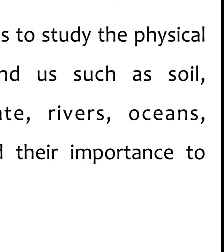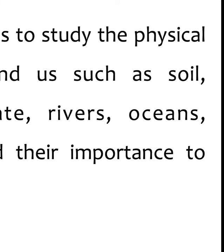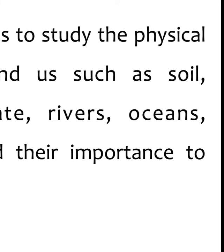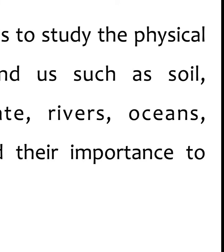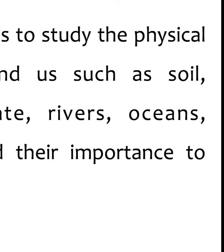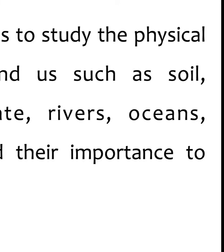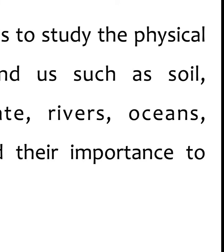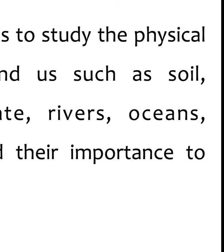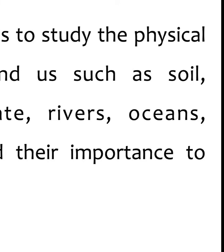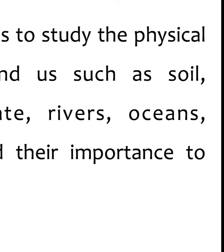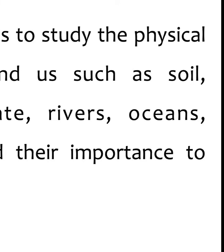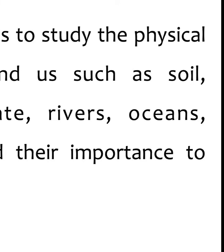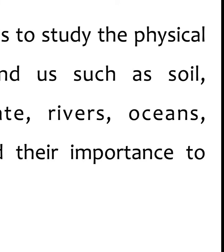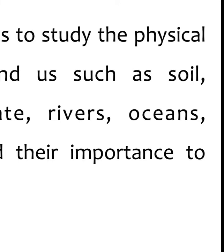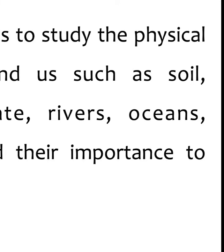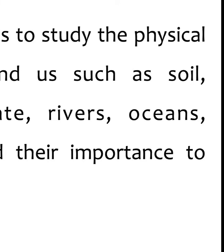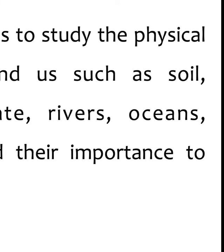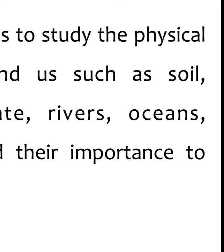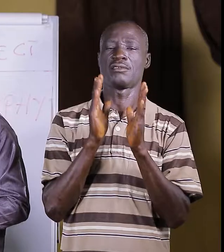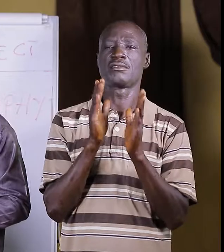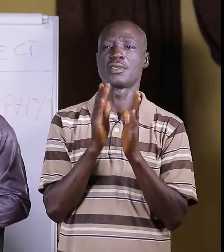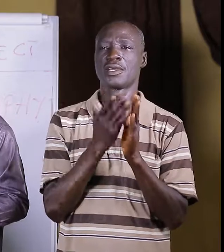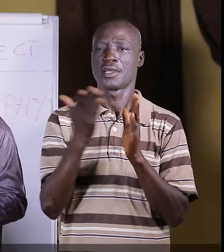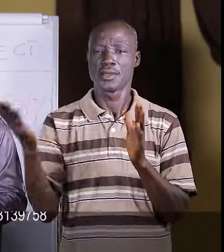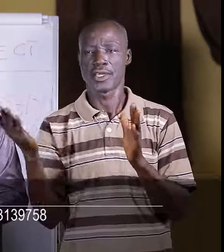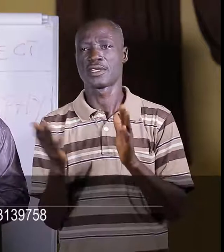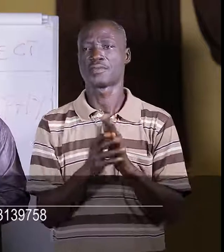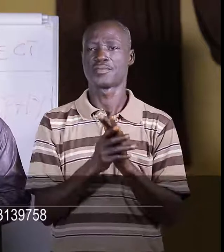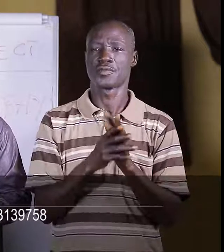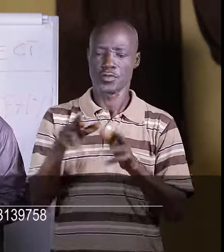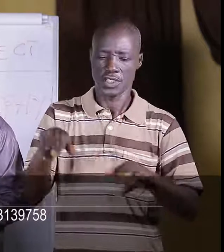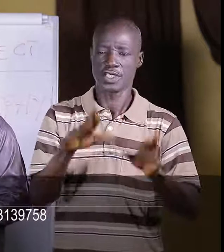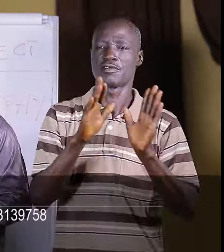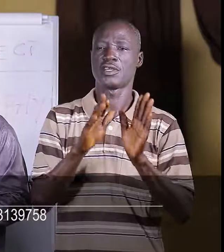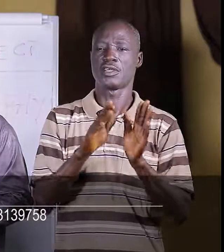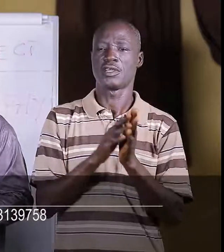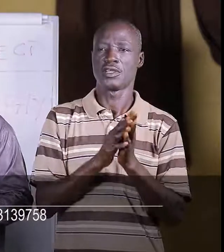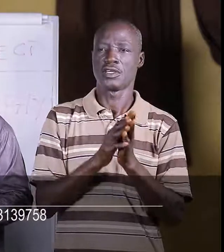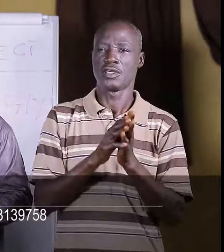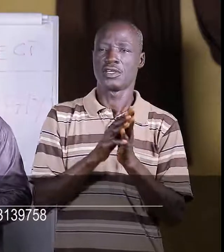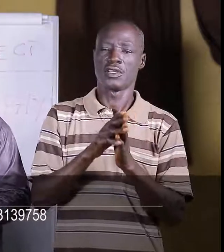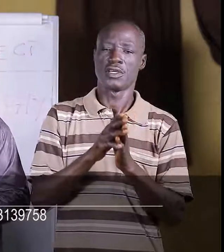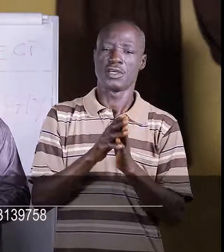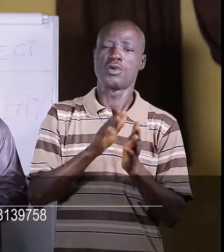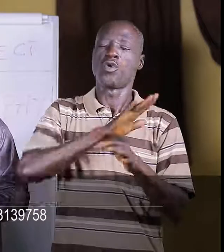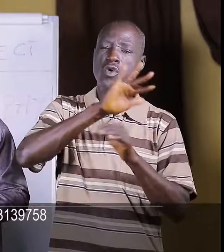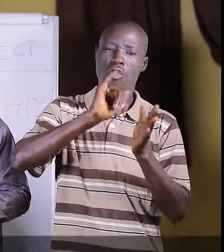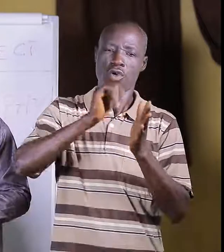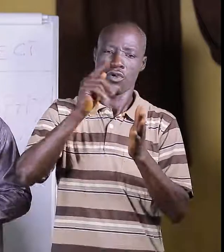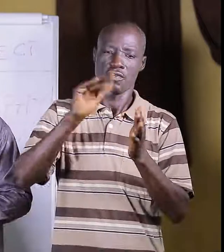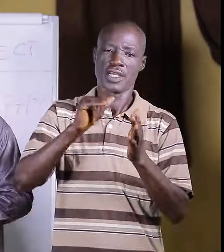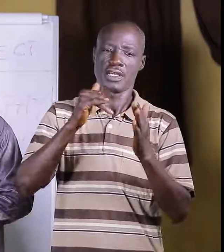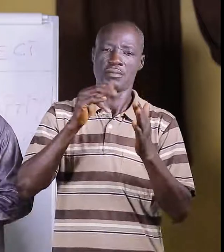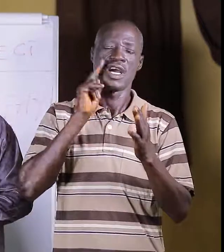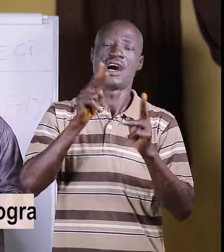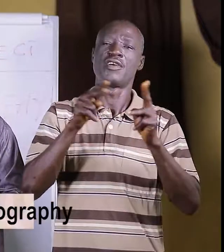man. All these physical things mentioned have a lot of